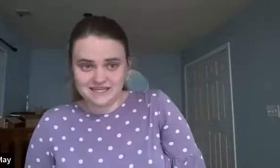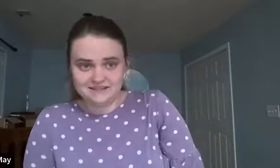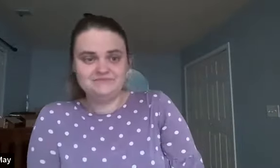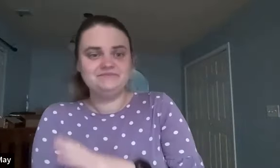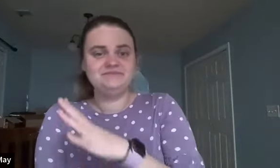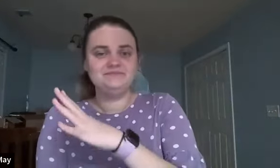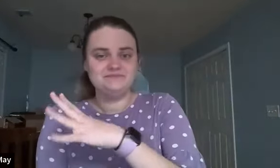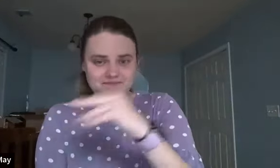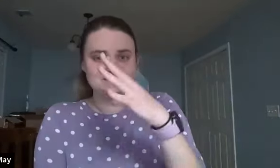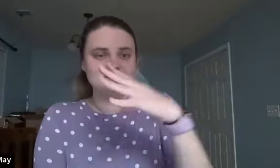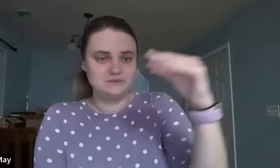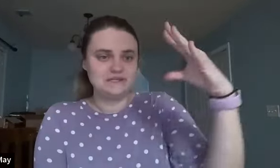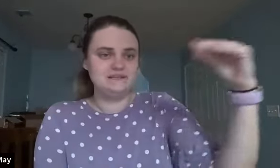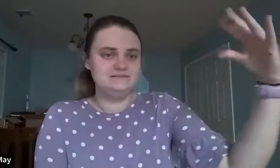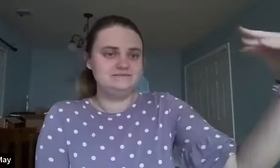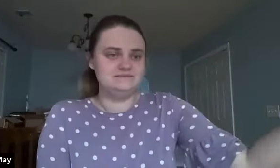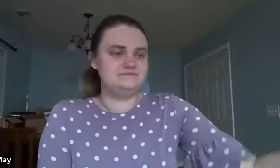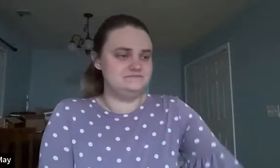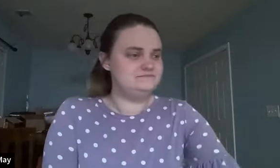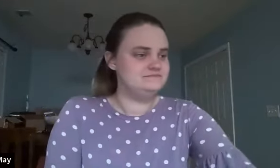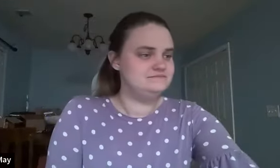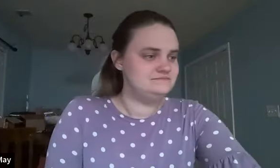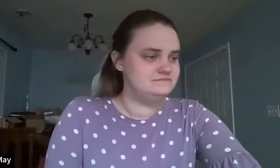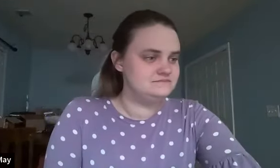Squid, squid.